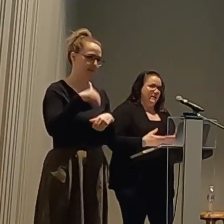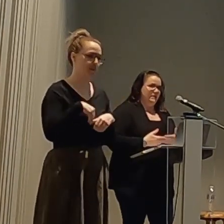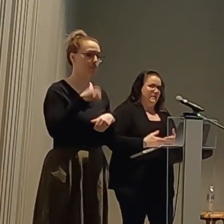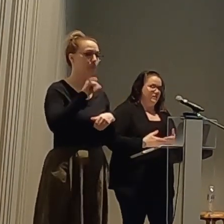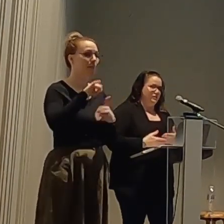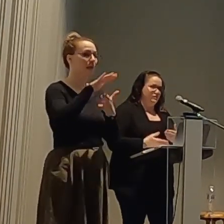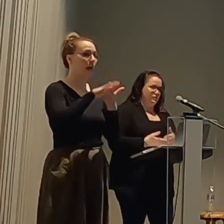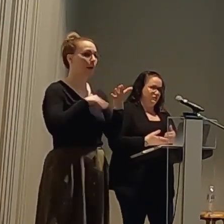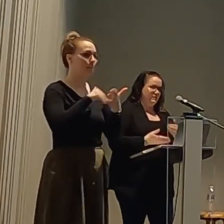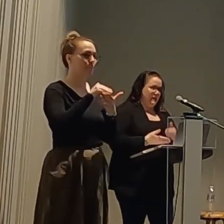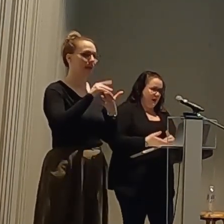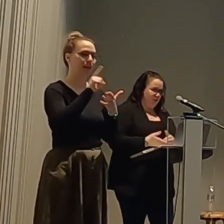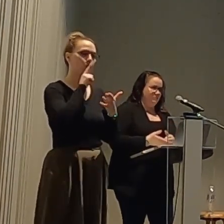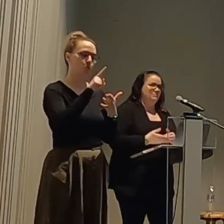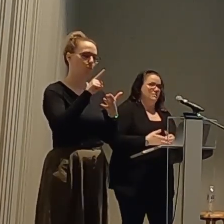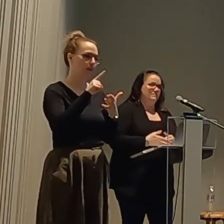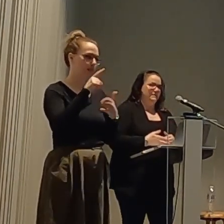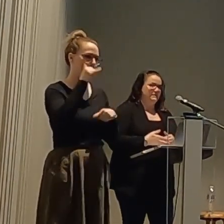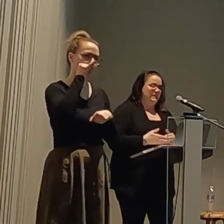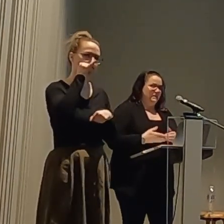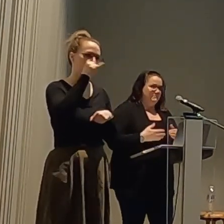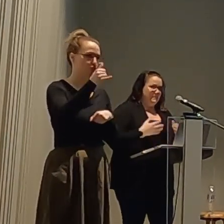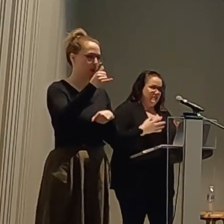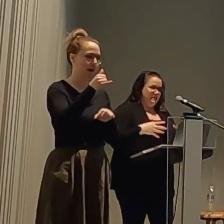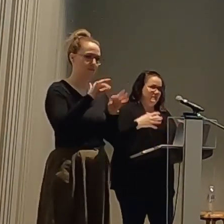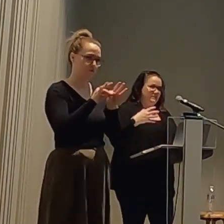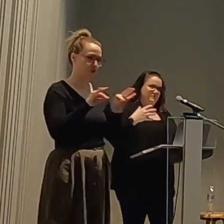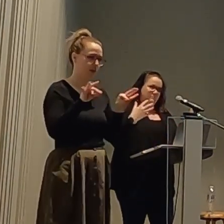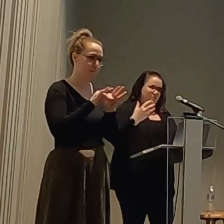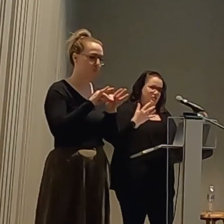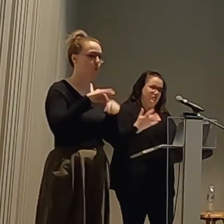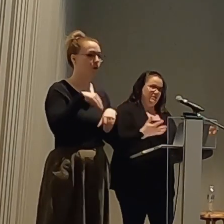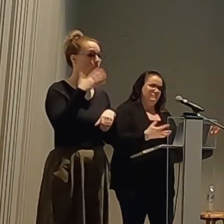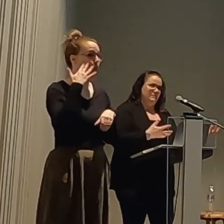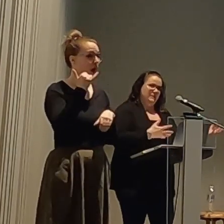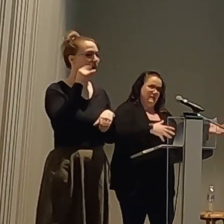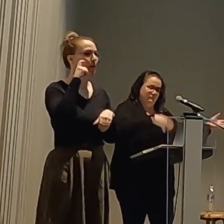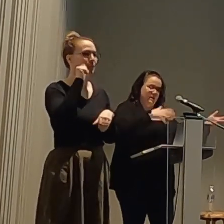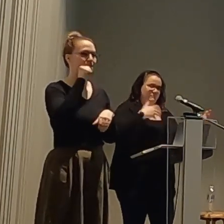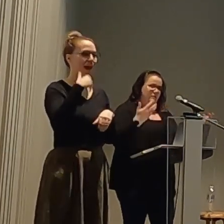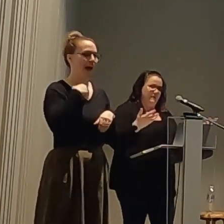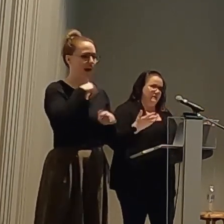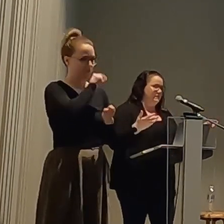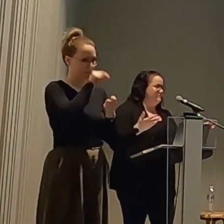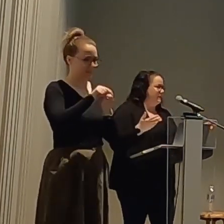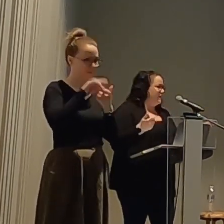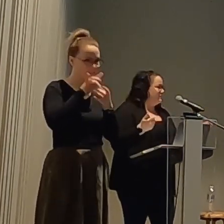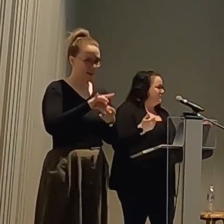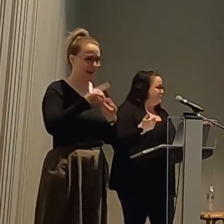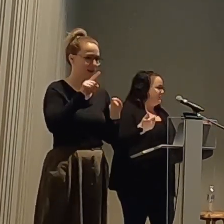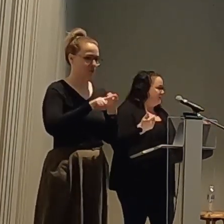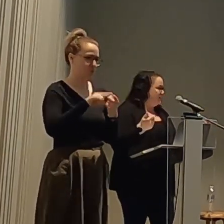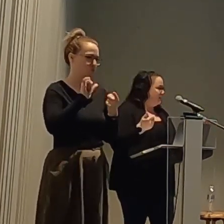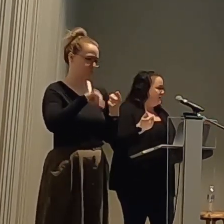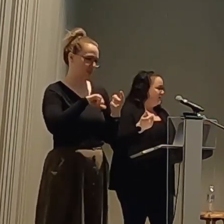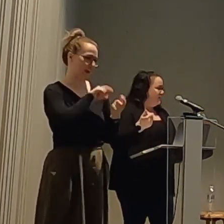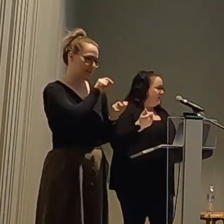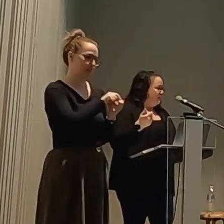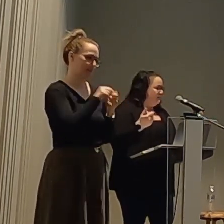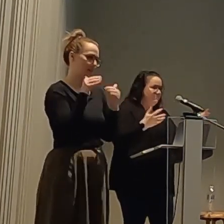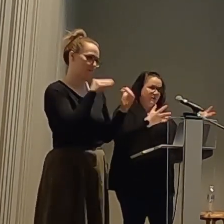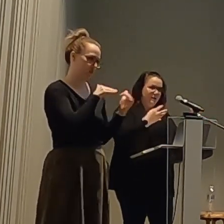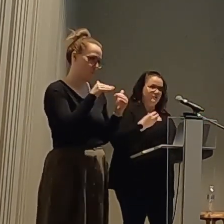no direct connection to the actual moment. Matisse, when she repainted Picasso's